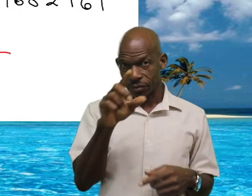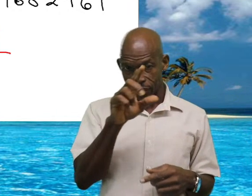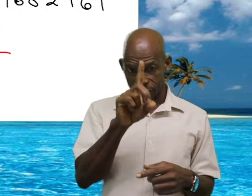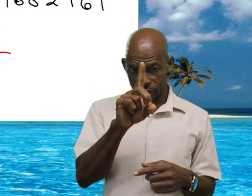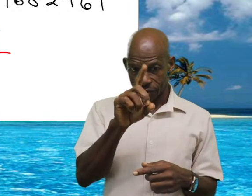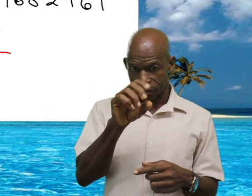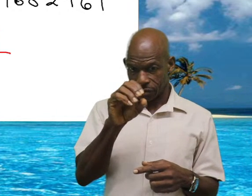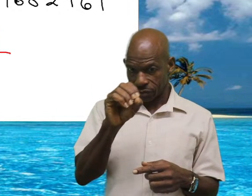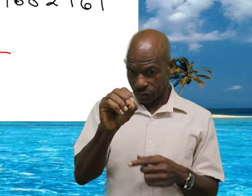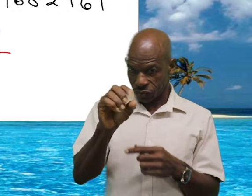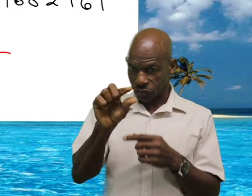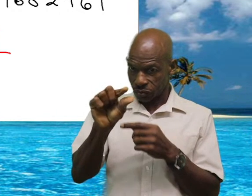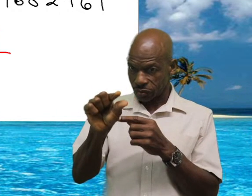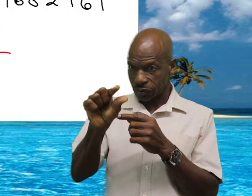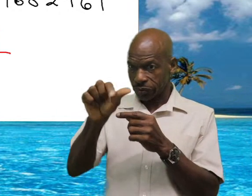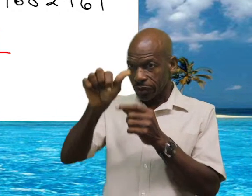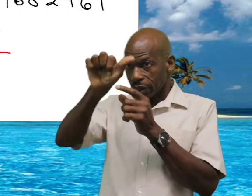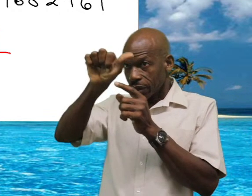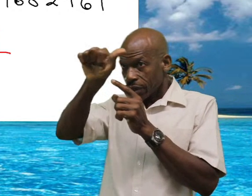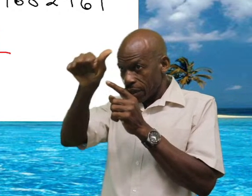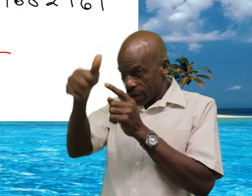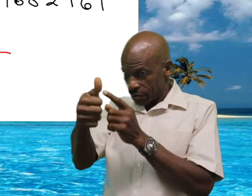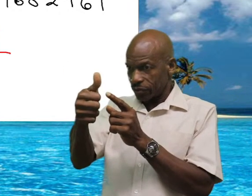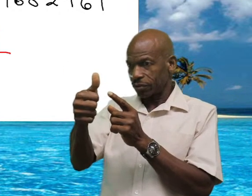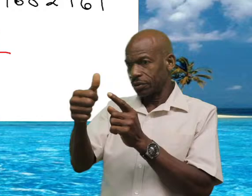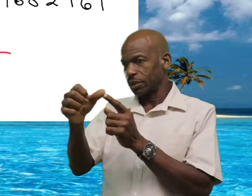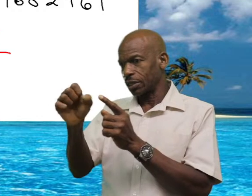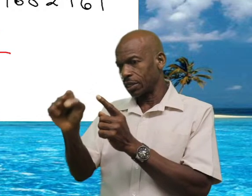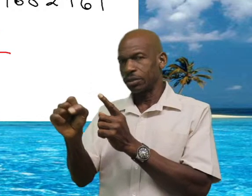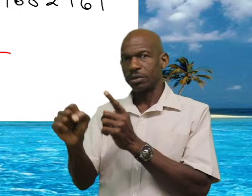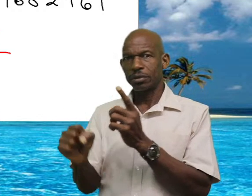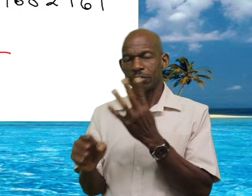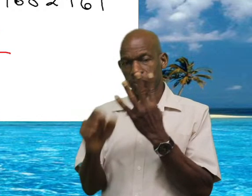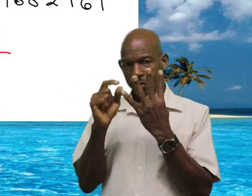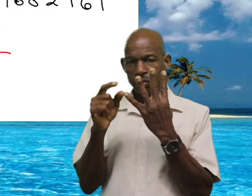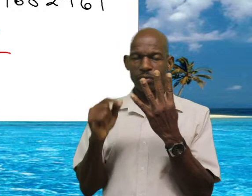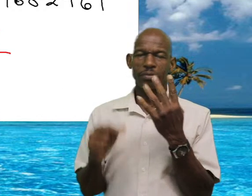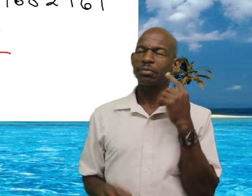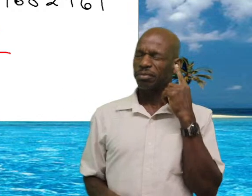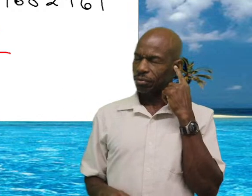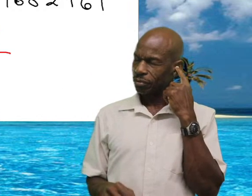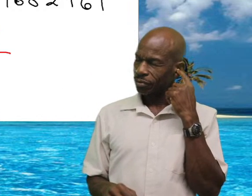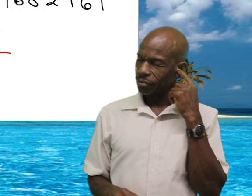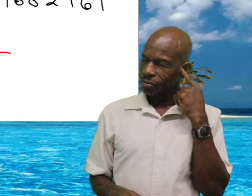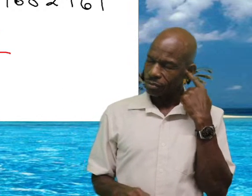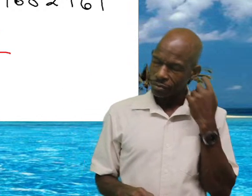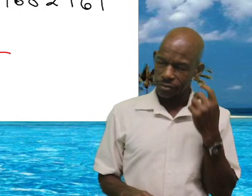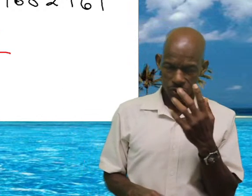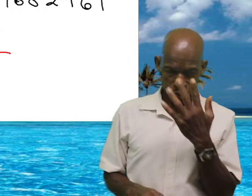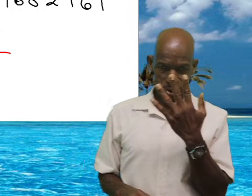That's where the apostrophe goes after the word dog, then the S.